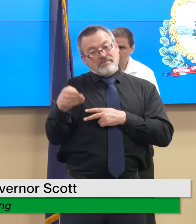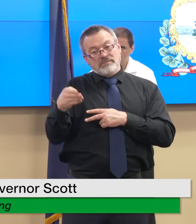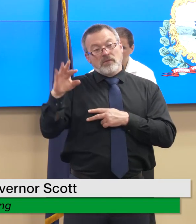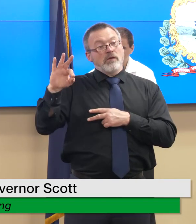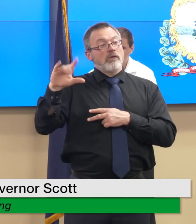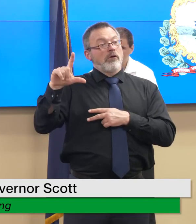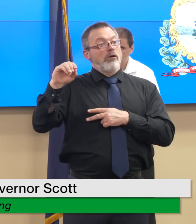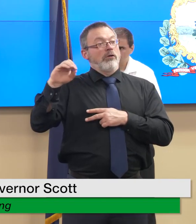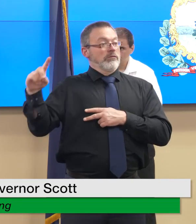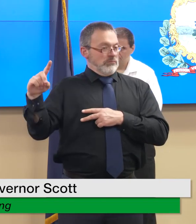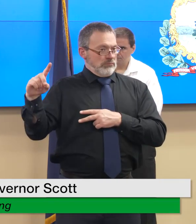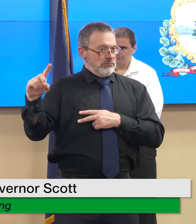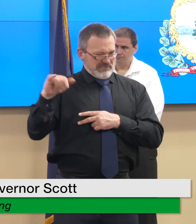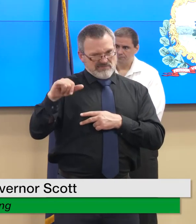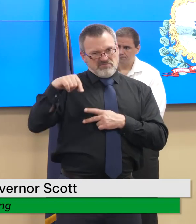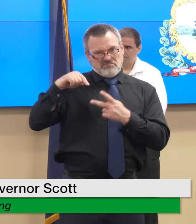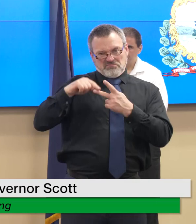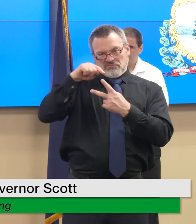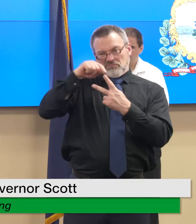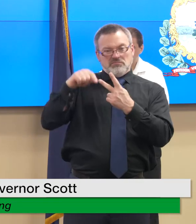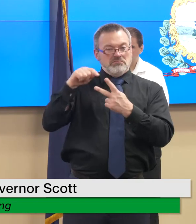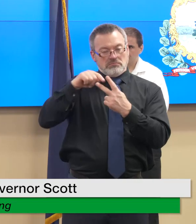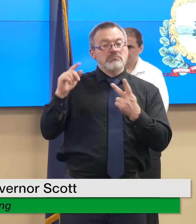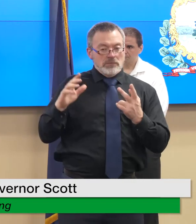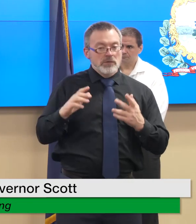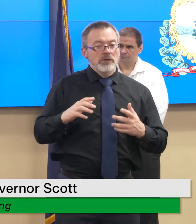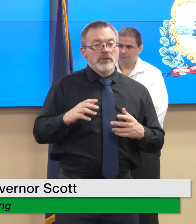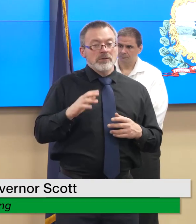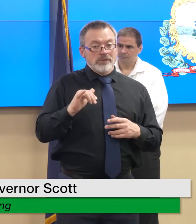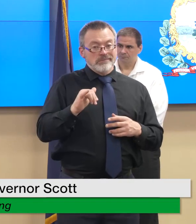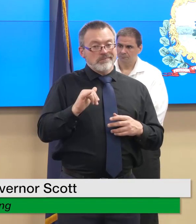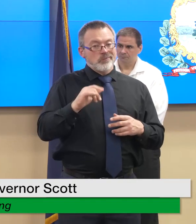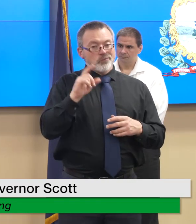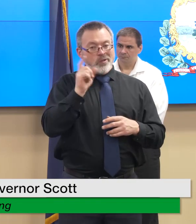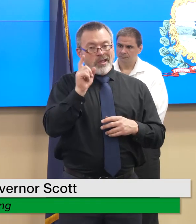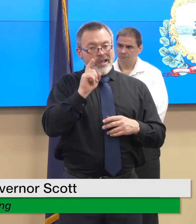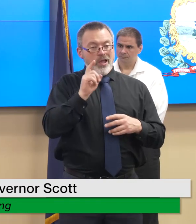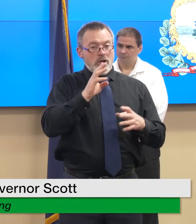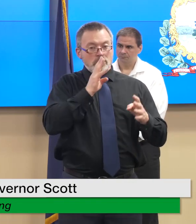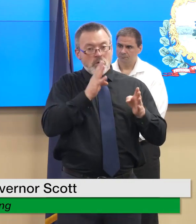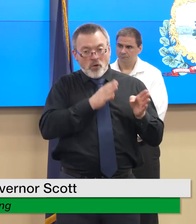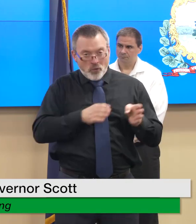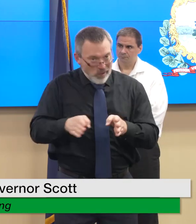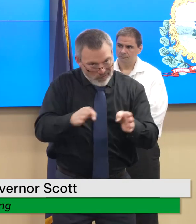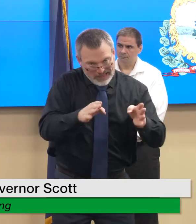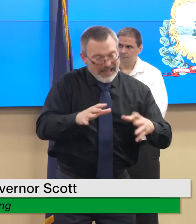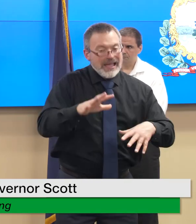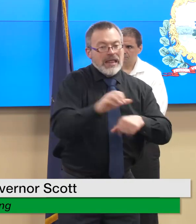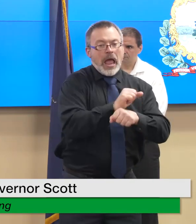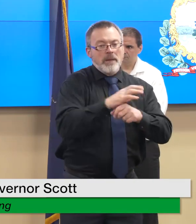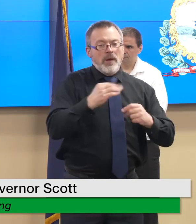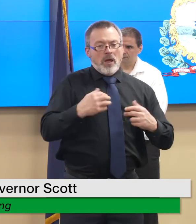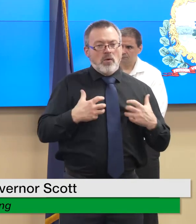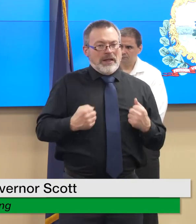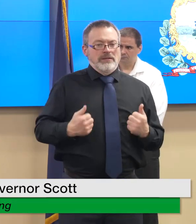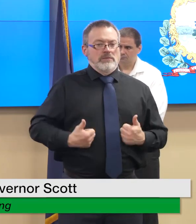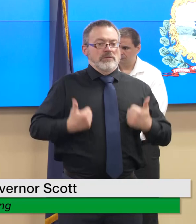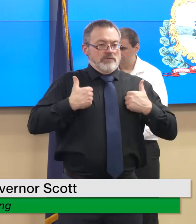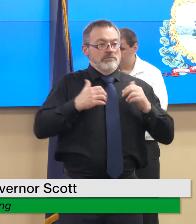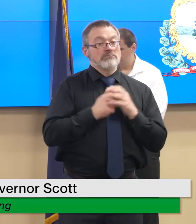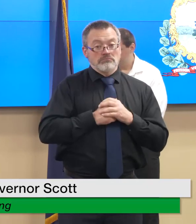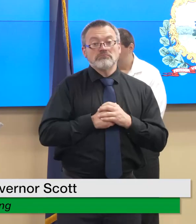anr.vermont.gov/flood and click on the River Damage and Restoration tab. And with that, I'll turn it back over to the